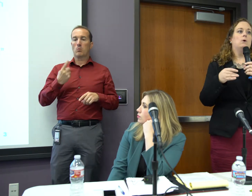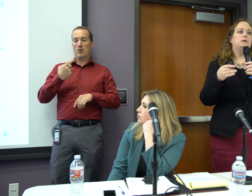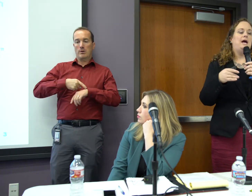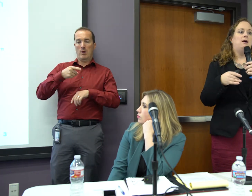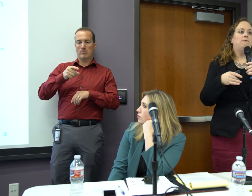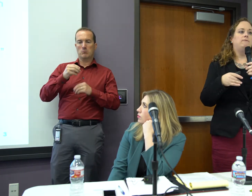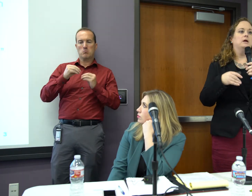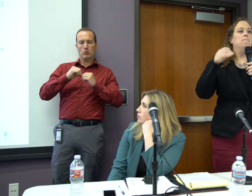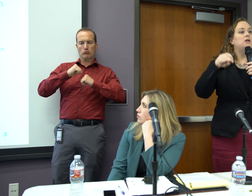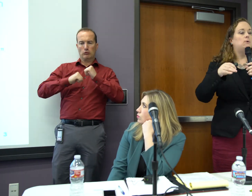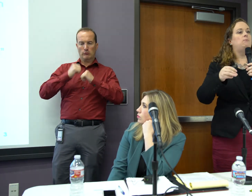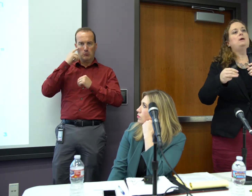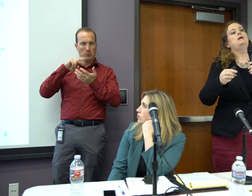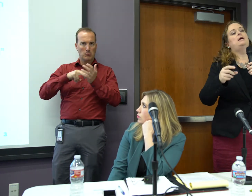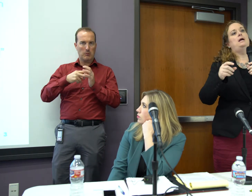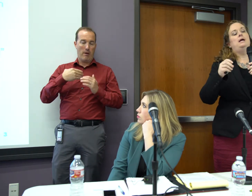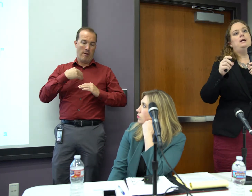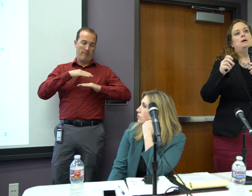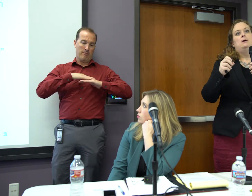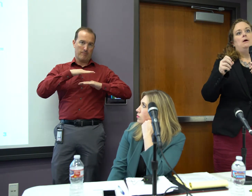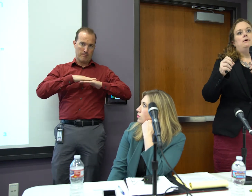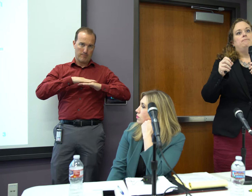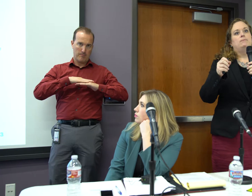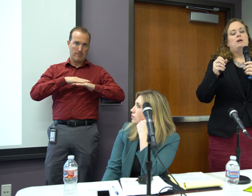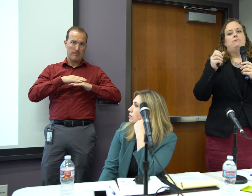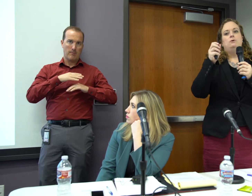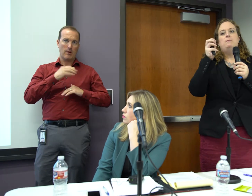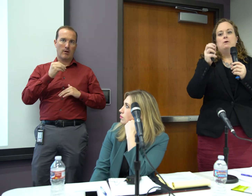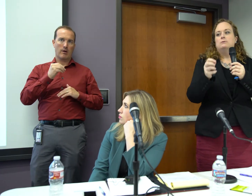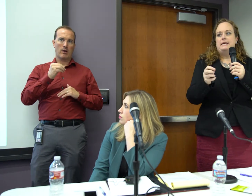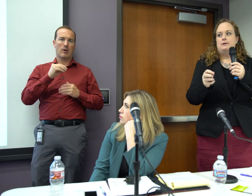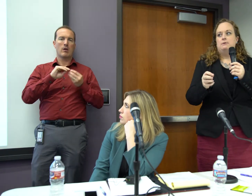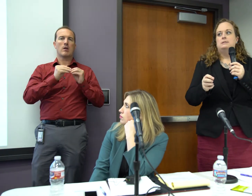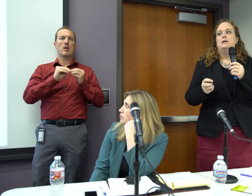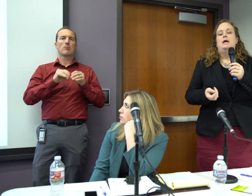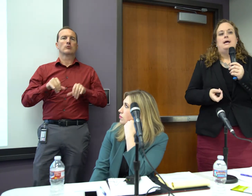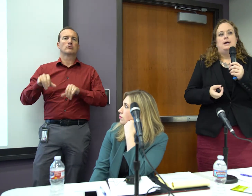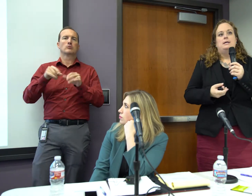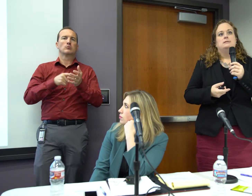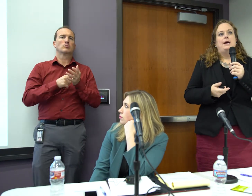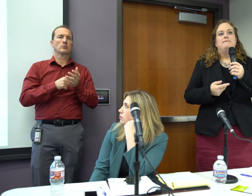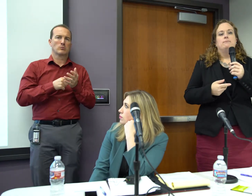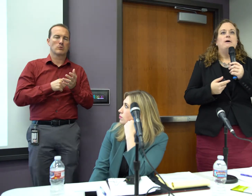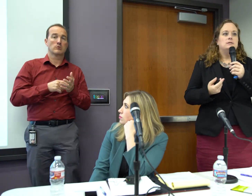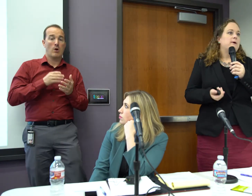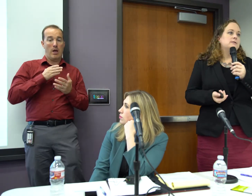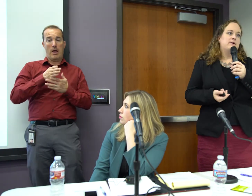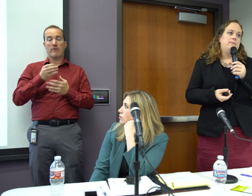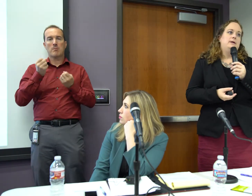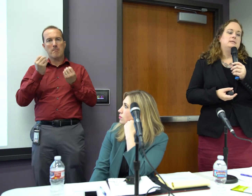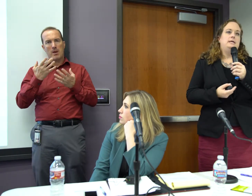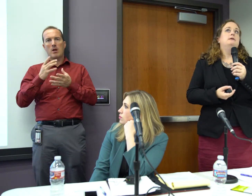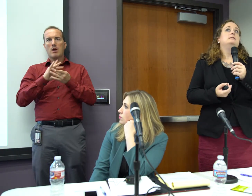structured more to have like a minimum and a kind of numerical standards. And after rounds and